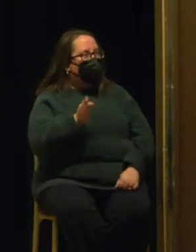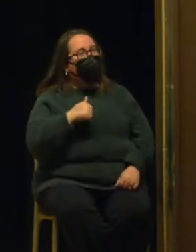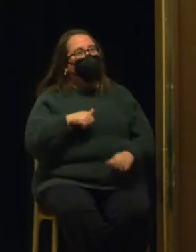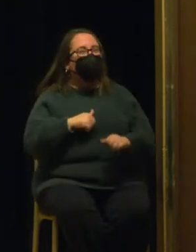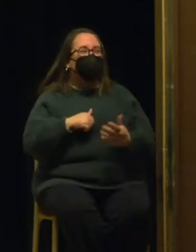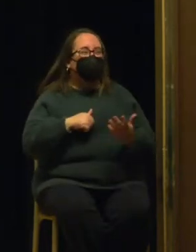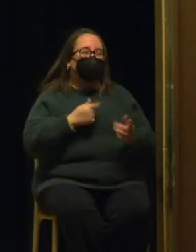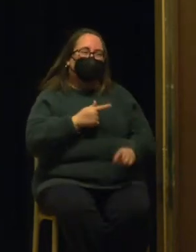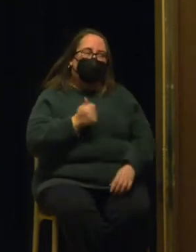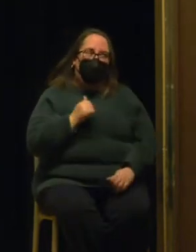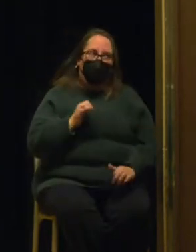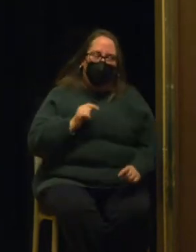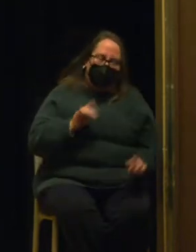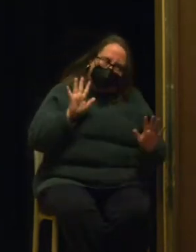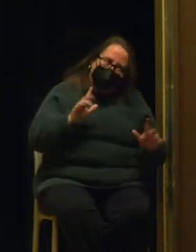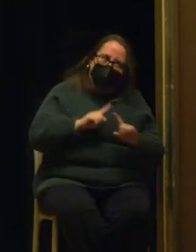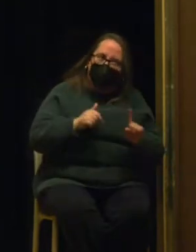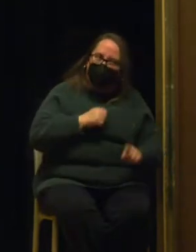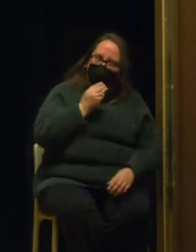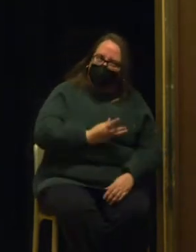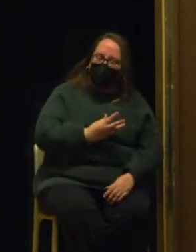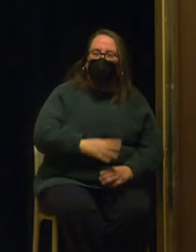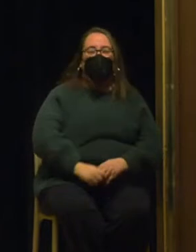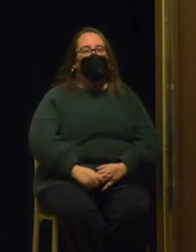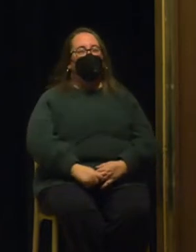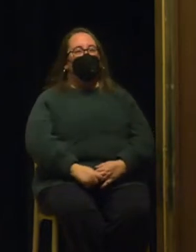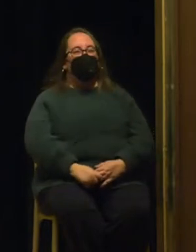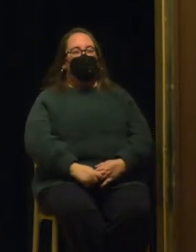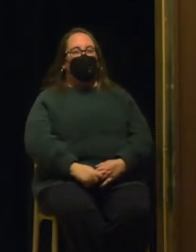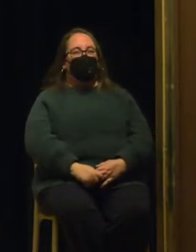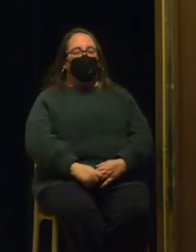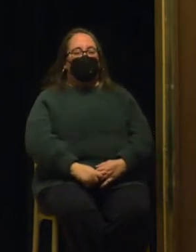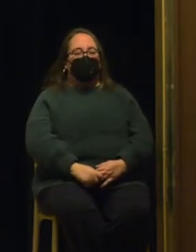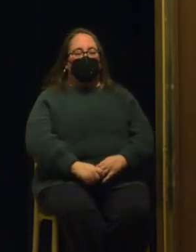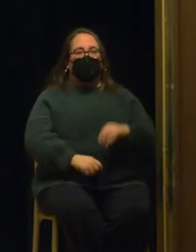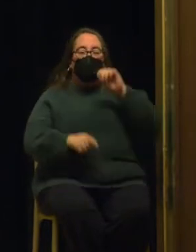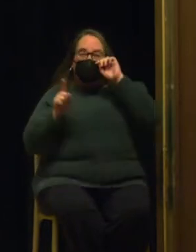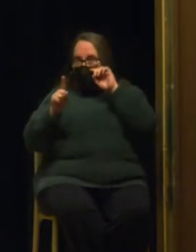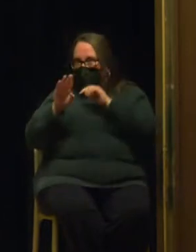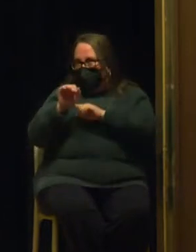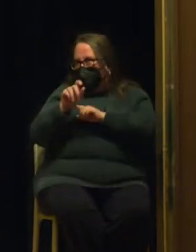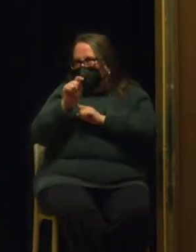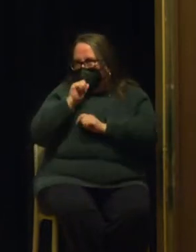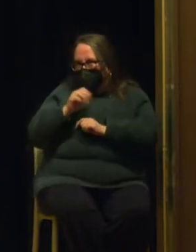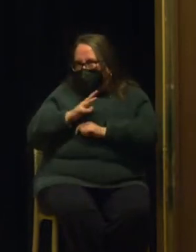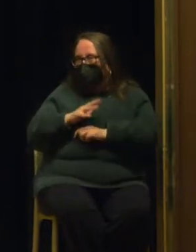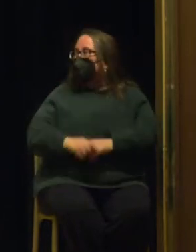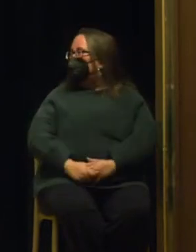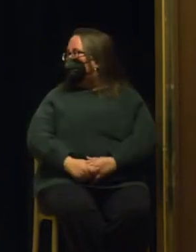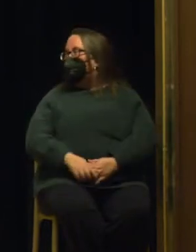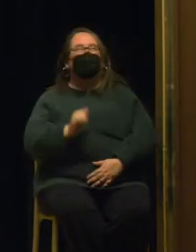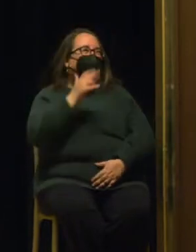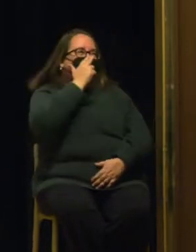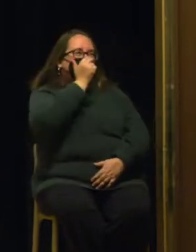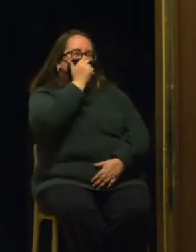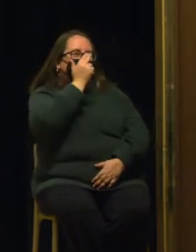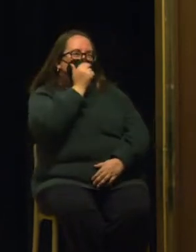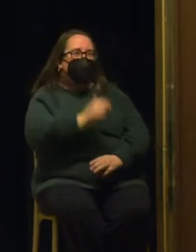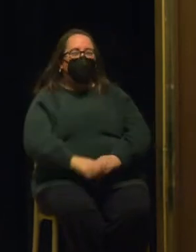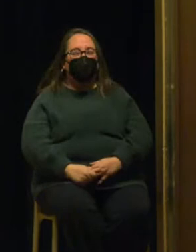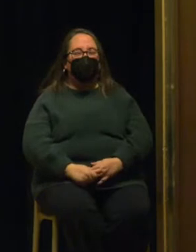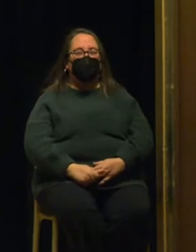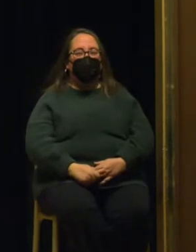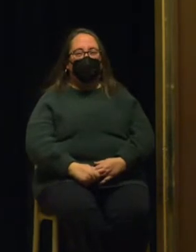Yeah. She won't do it though. Yeah. And then Quincy could be like, are you the BET lady? Right. Oh, that's funny.